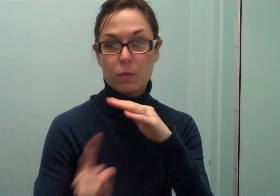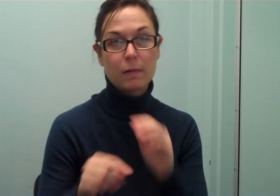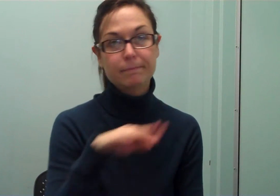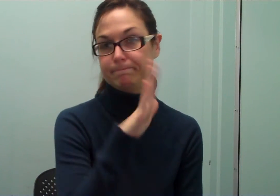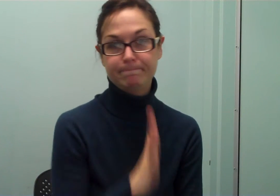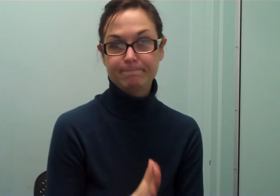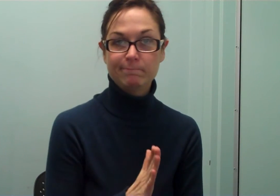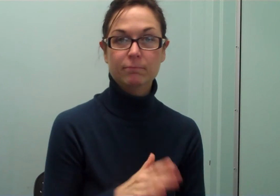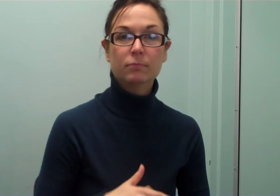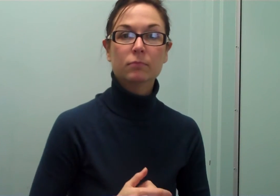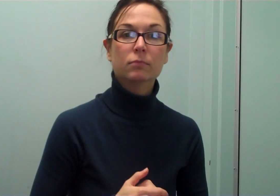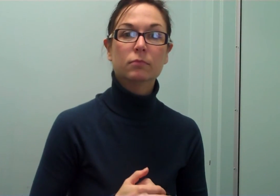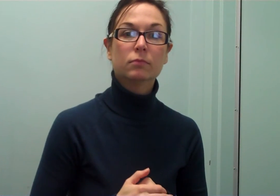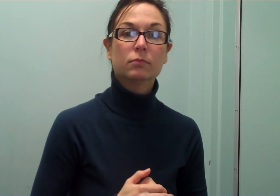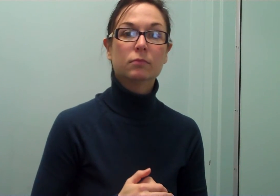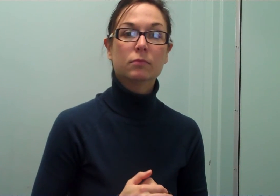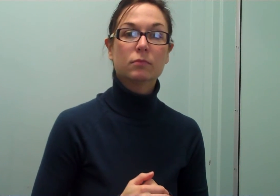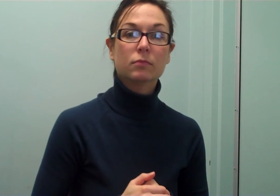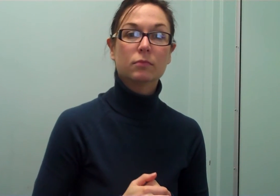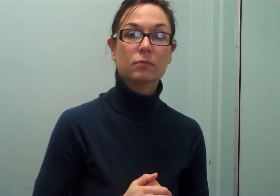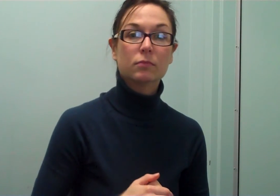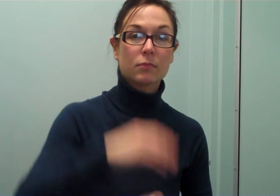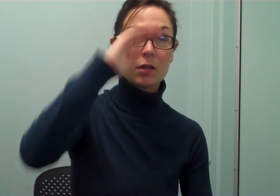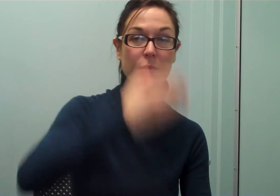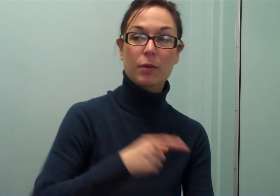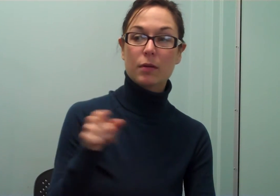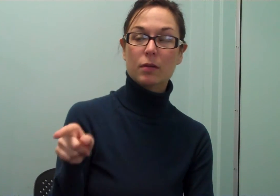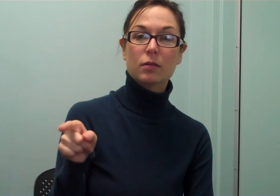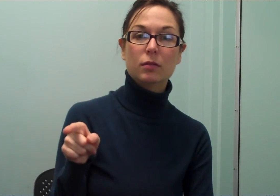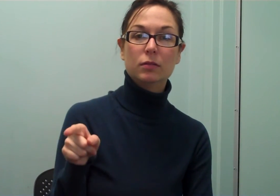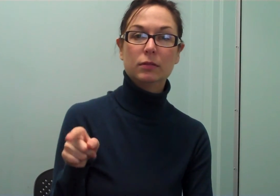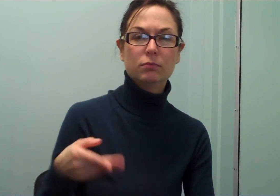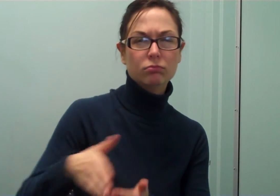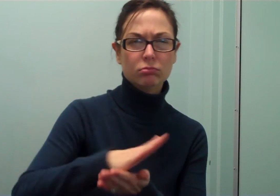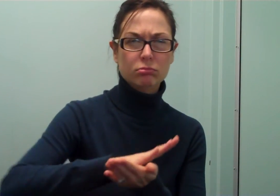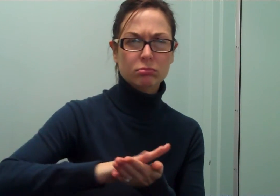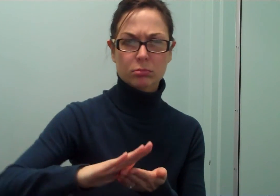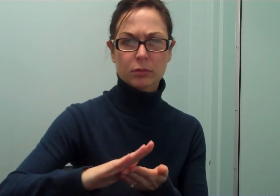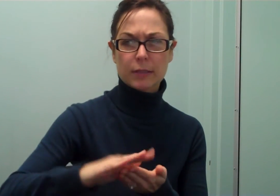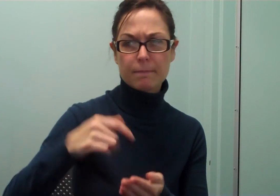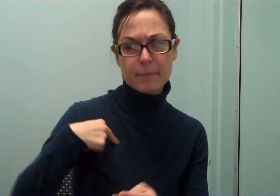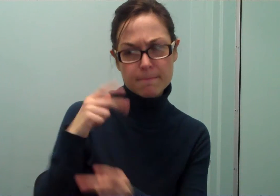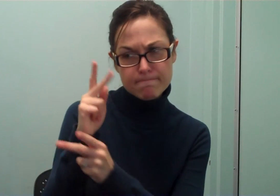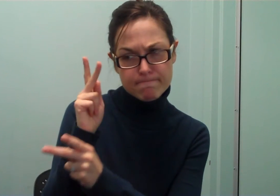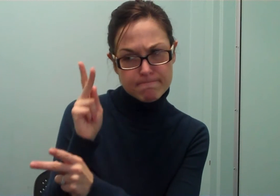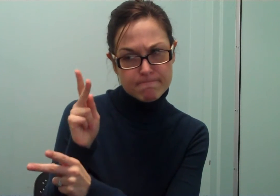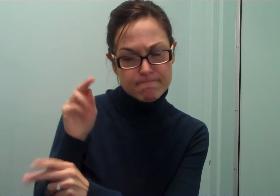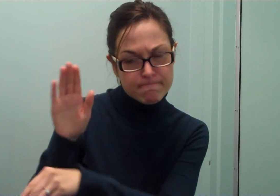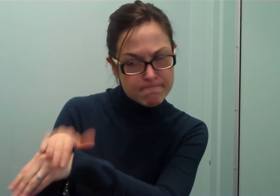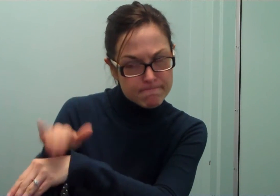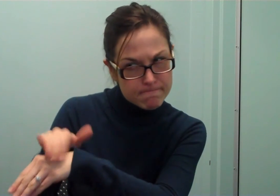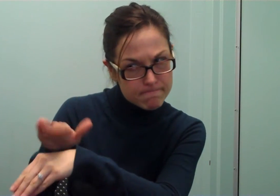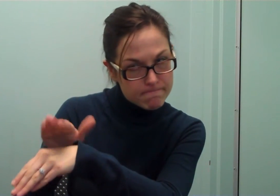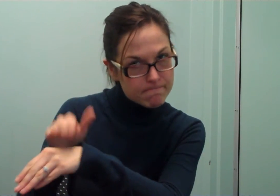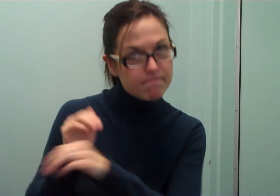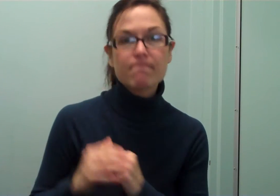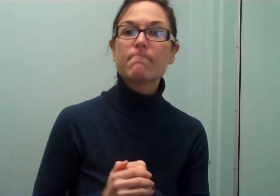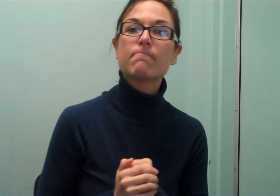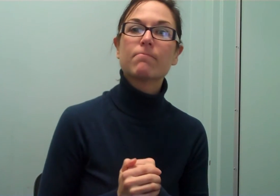I make sure that my son keeps things neat. I'm very careful about, in fact, I'm fanatical